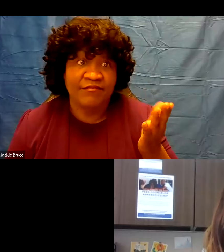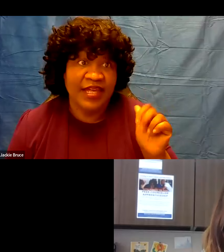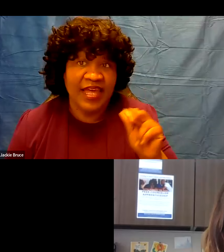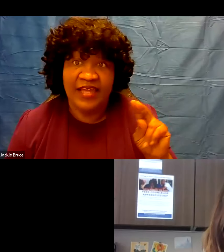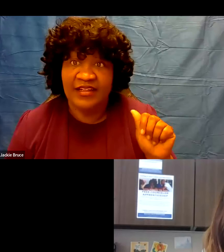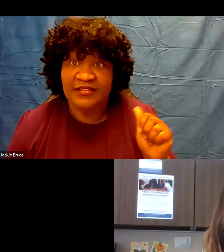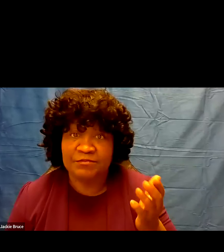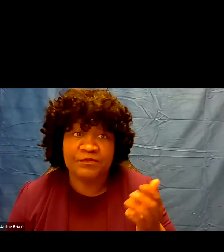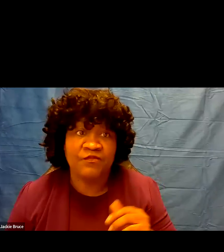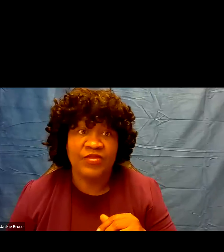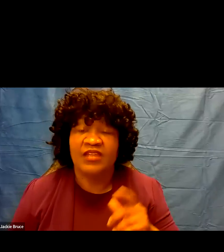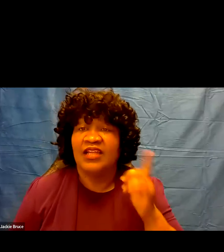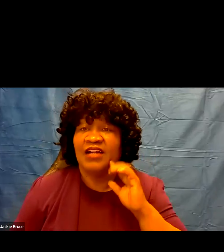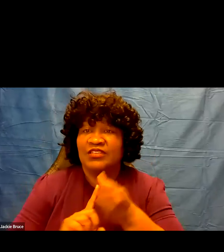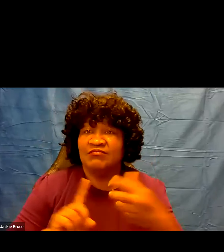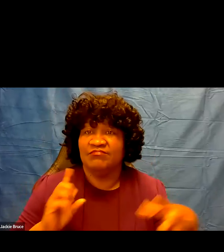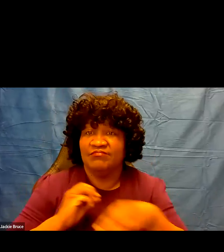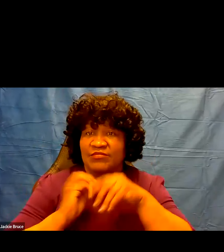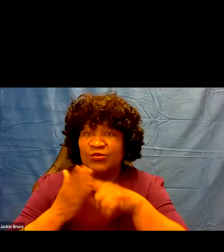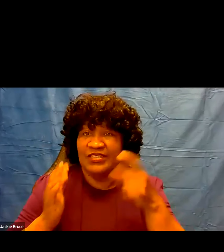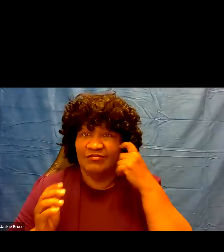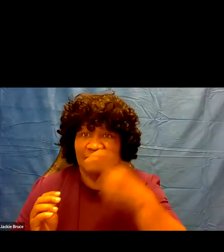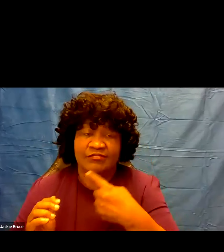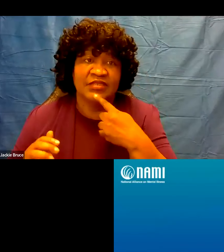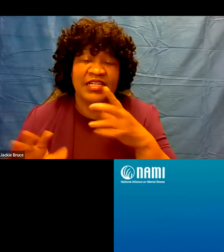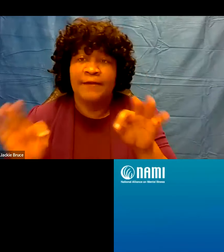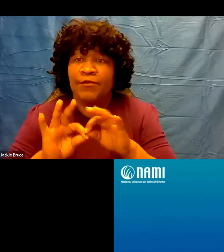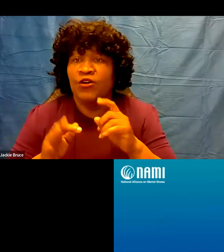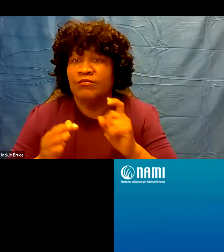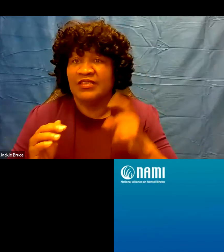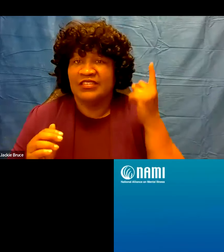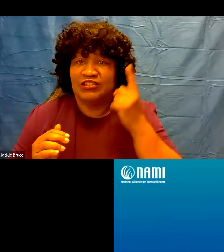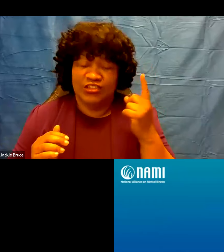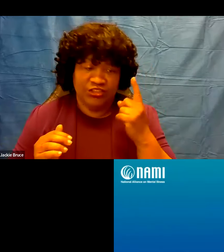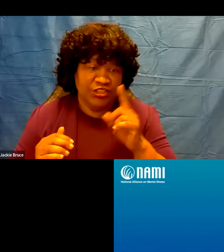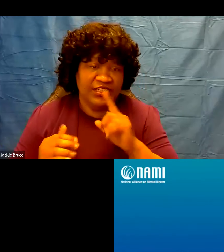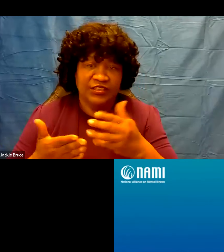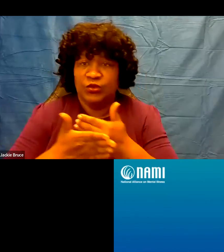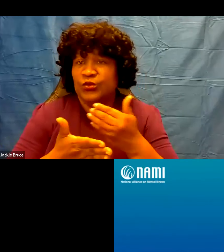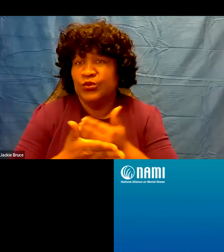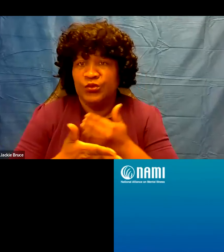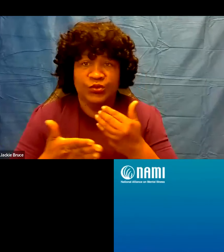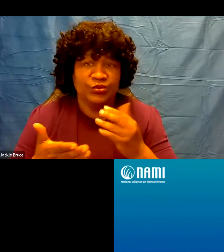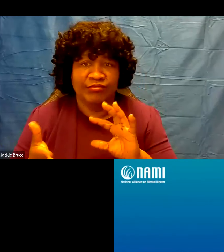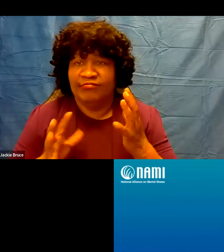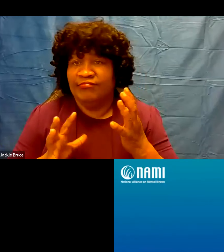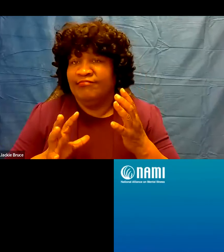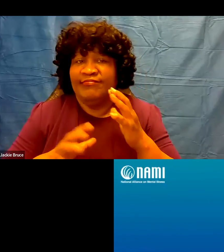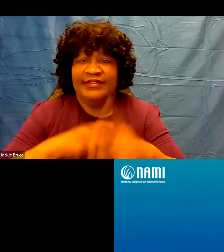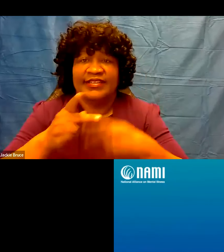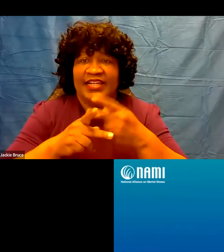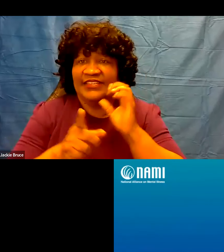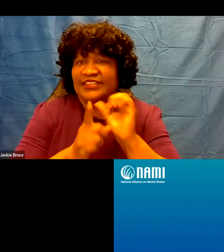Well, expanding on that, I think, one thing we need to consider is it's a very nuanced situation